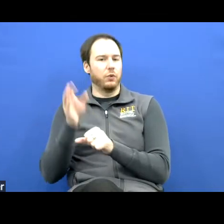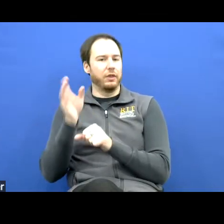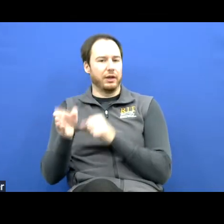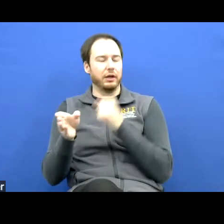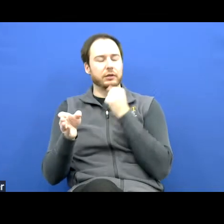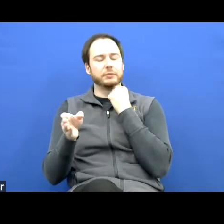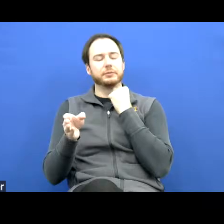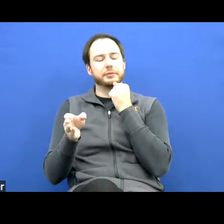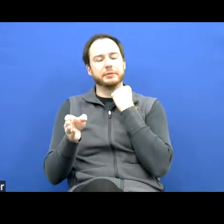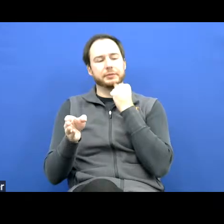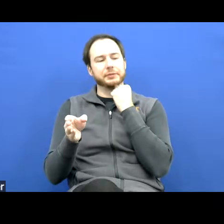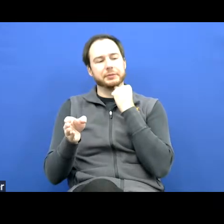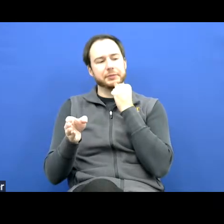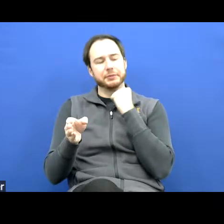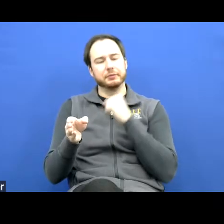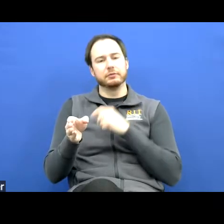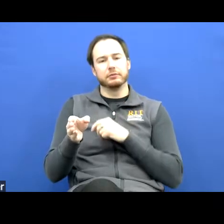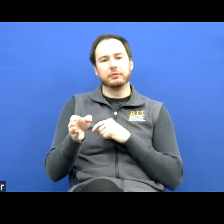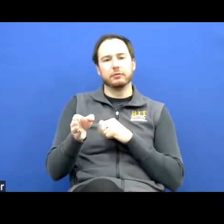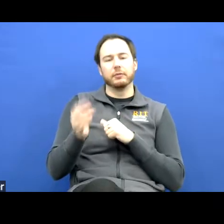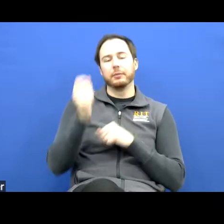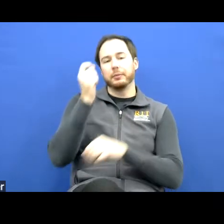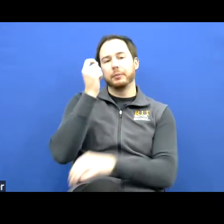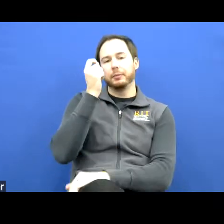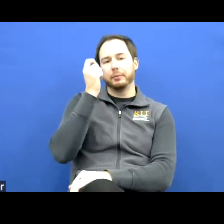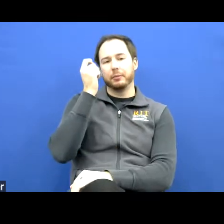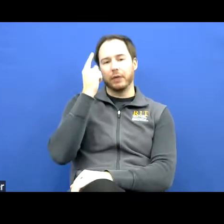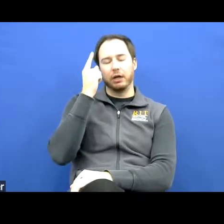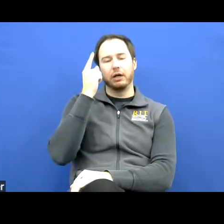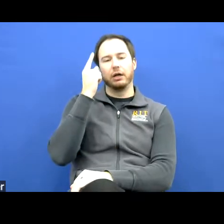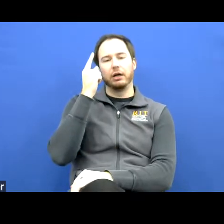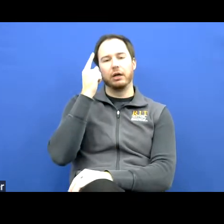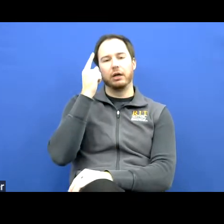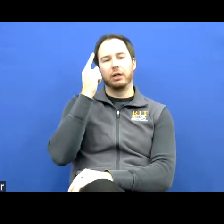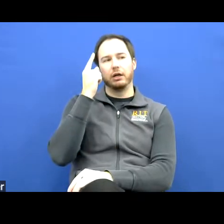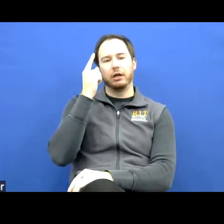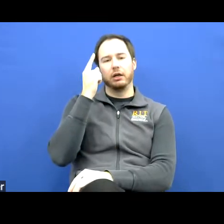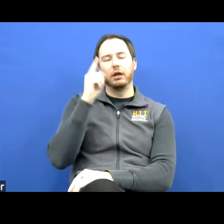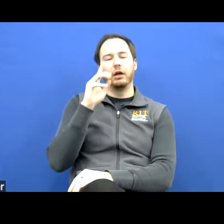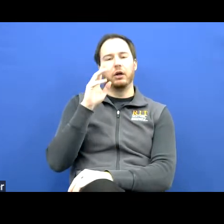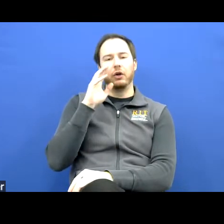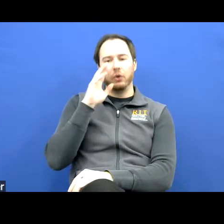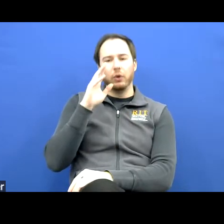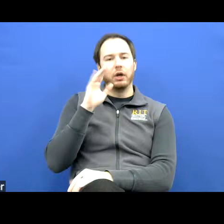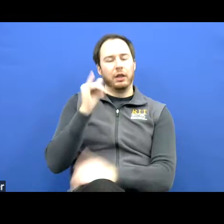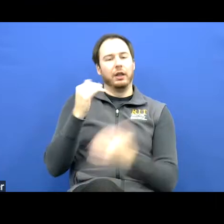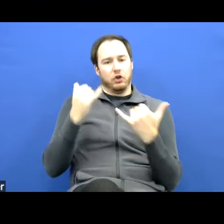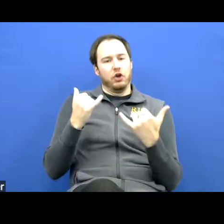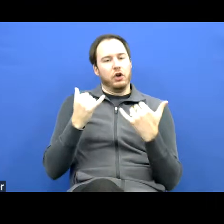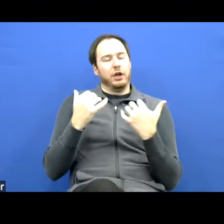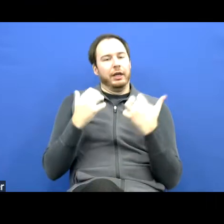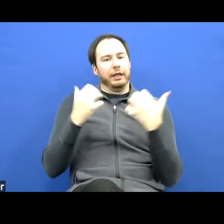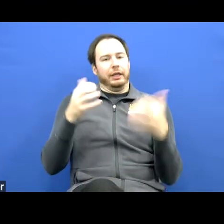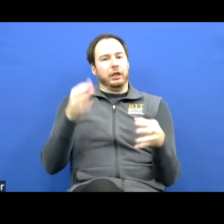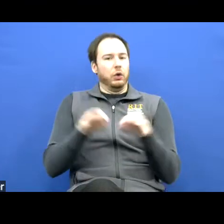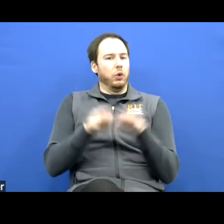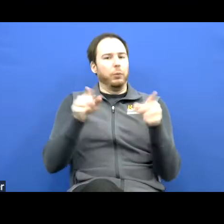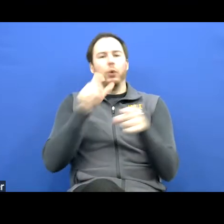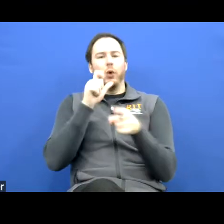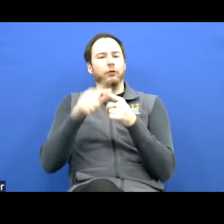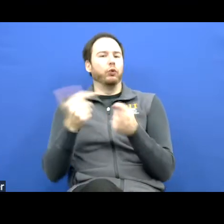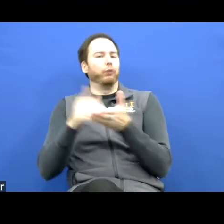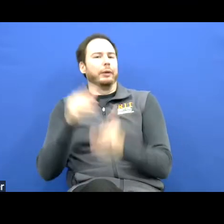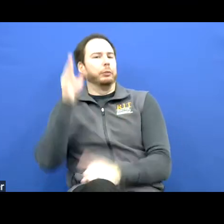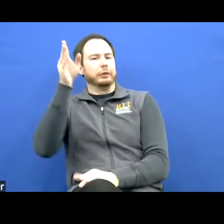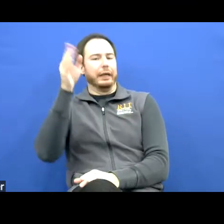We, but we won't, so like I said, we'll keep the hearing open. I'm not gonna have you re-present unless